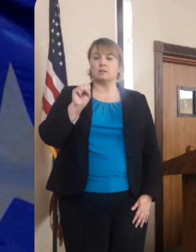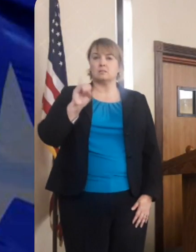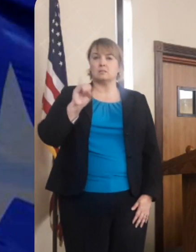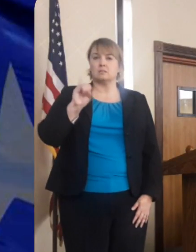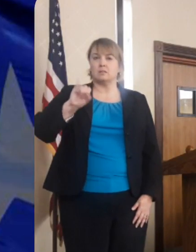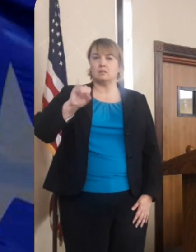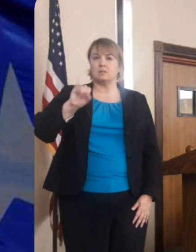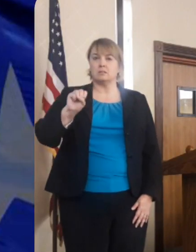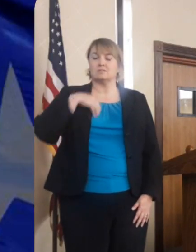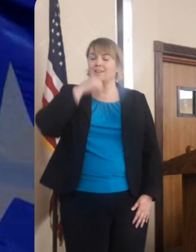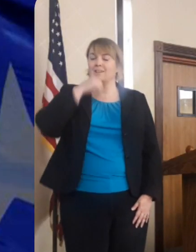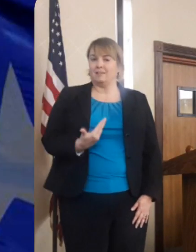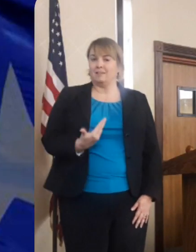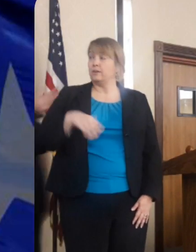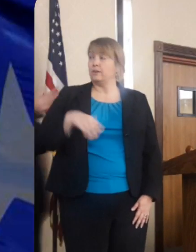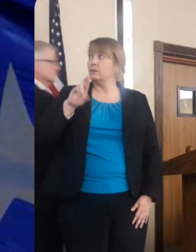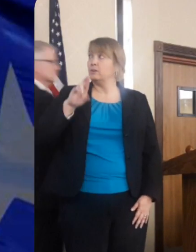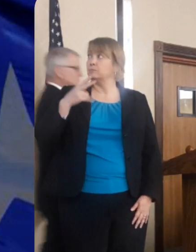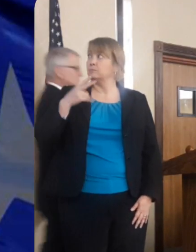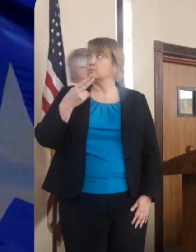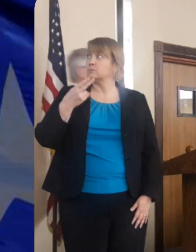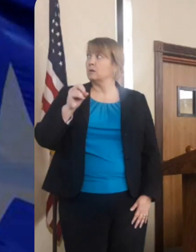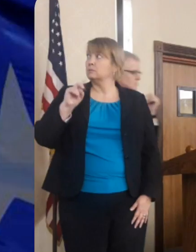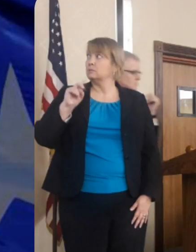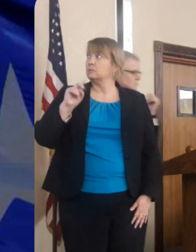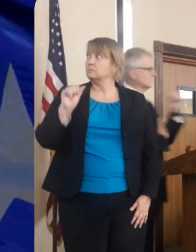You're going too fast. Slow down.